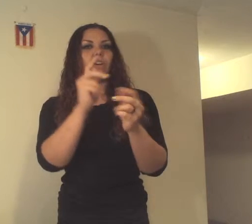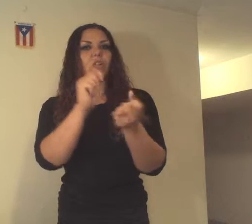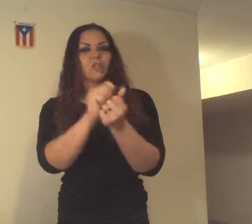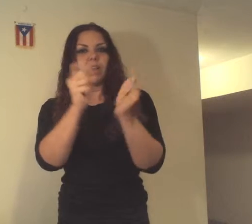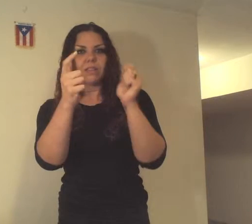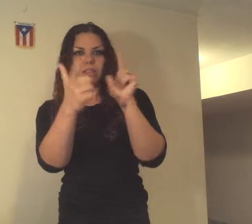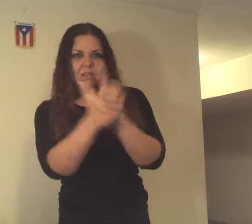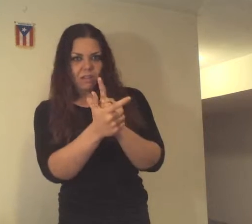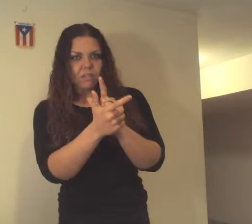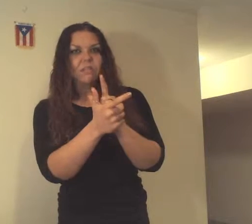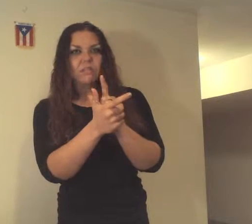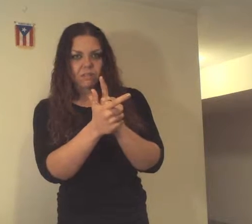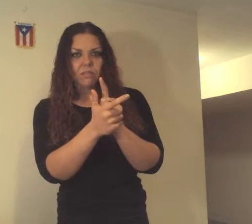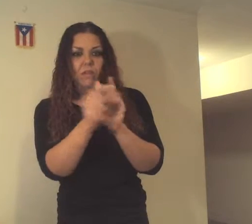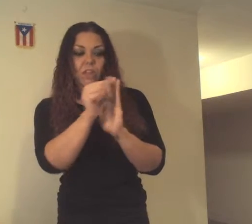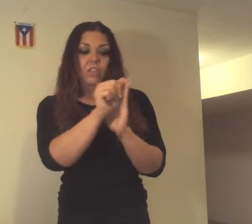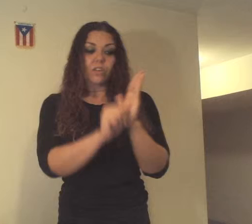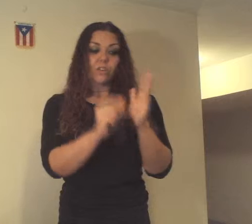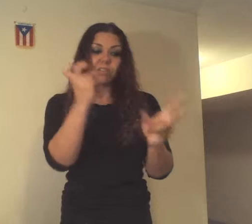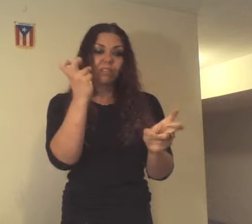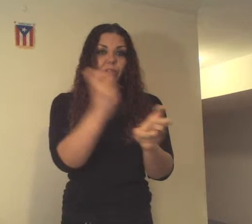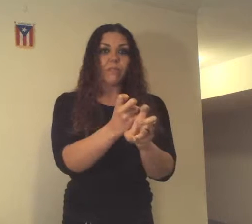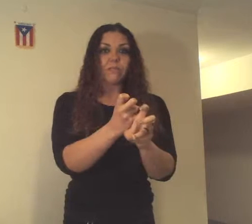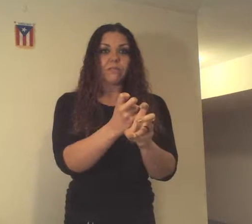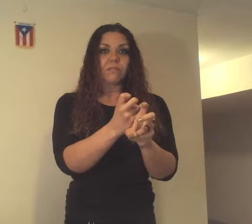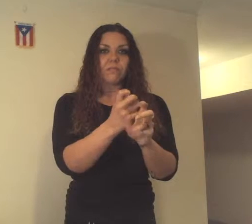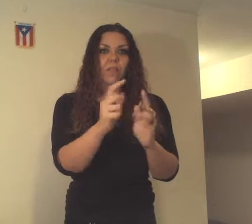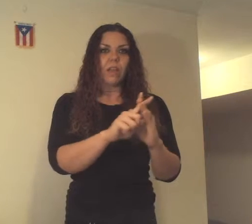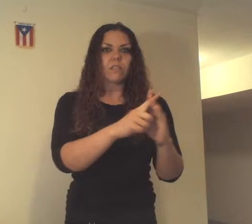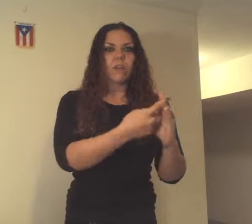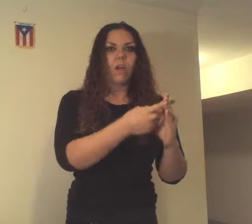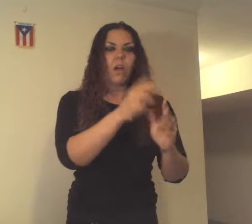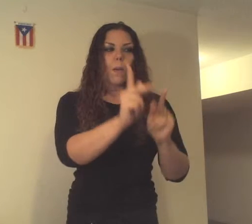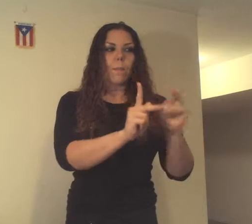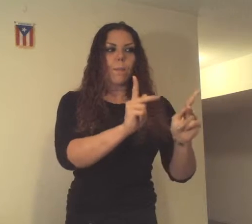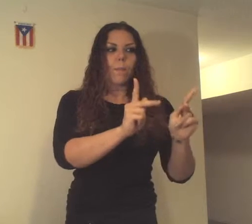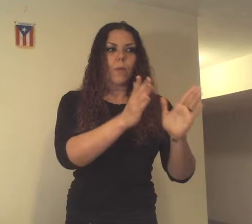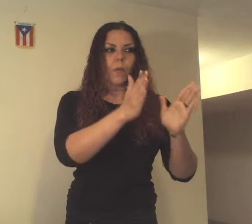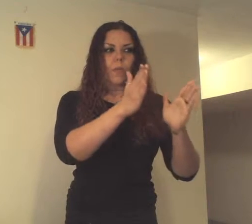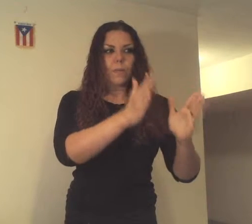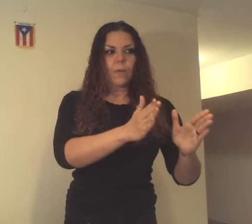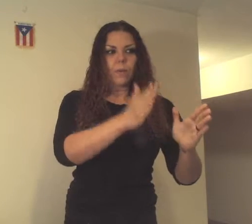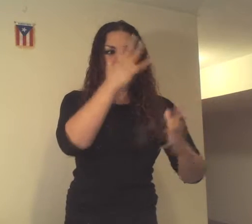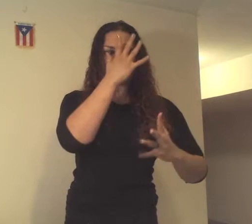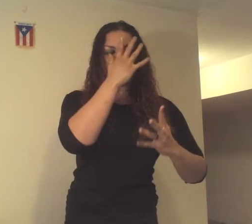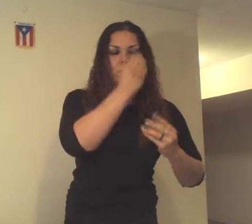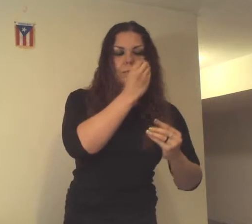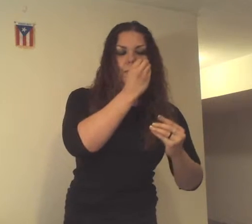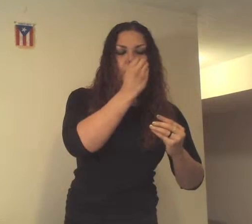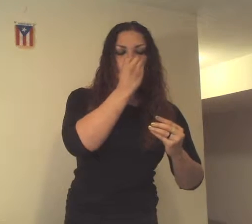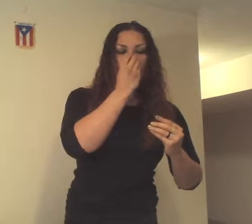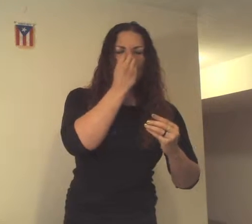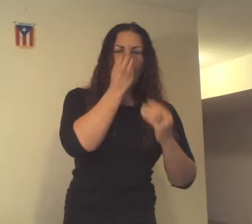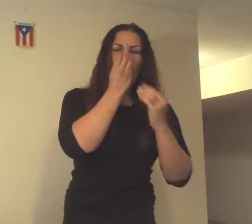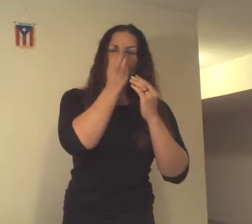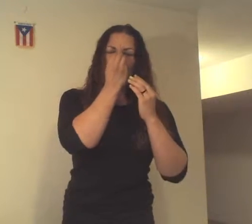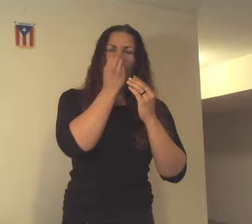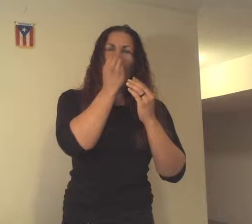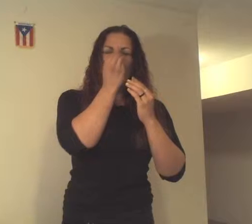it starts by putting people to sleep, putting carbon dioxide in their abdomen, blowing them up like a balloon, sticking